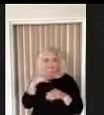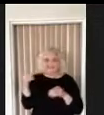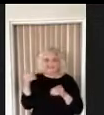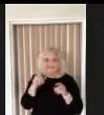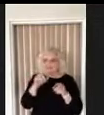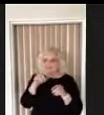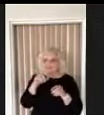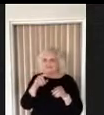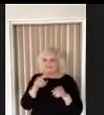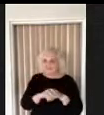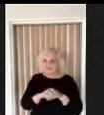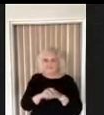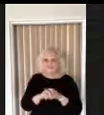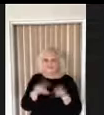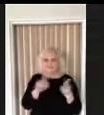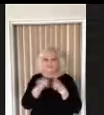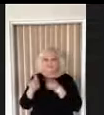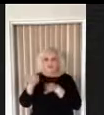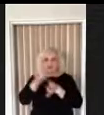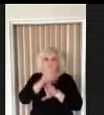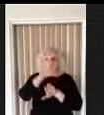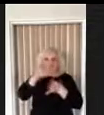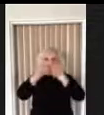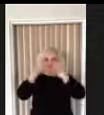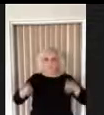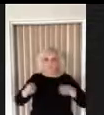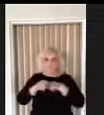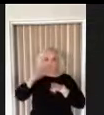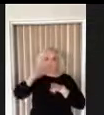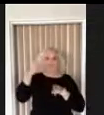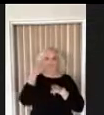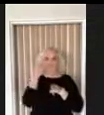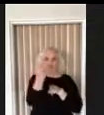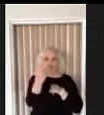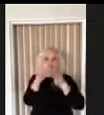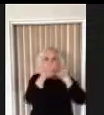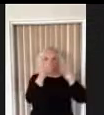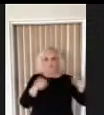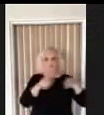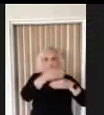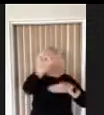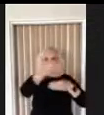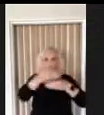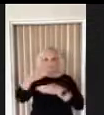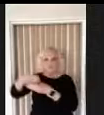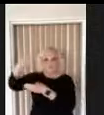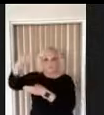So ideally on your screen, you should be seeing two windows. We're using,